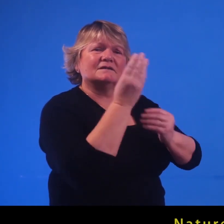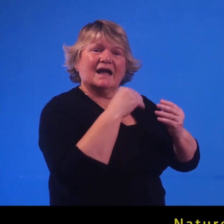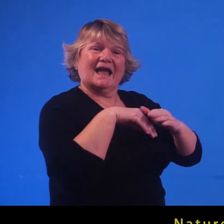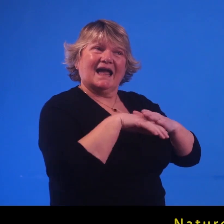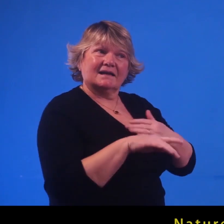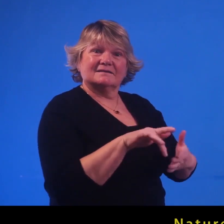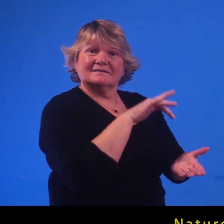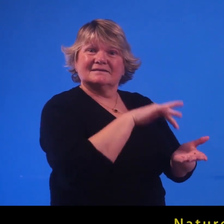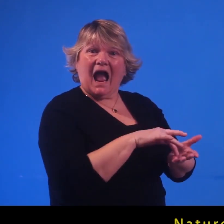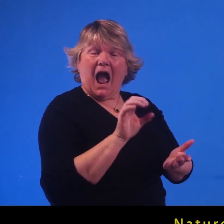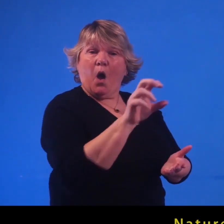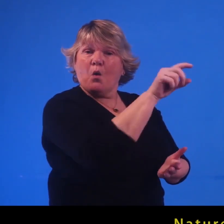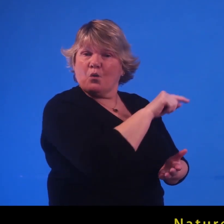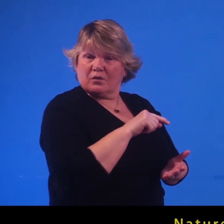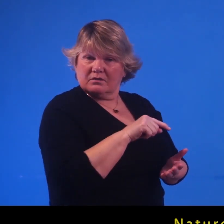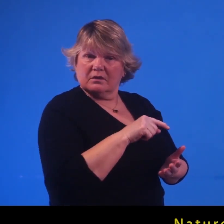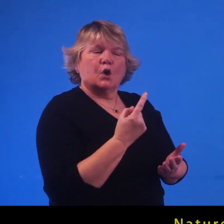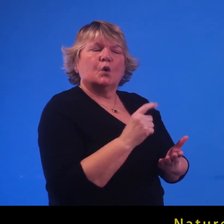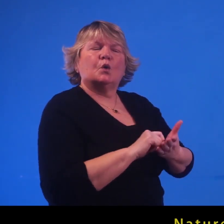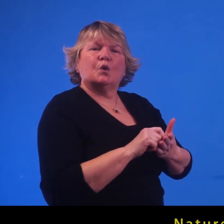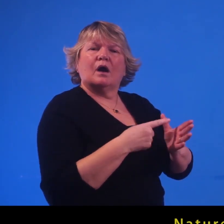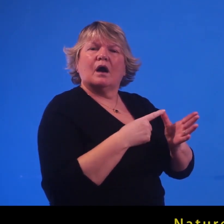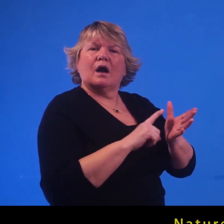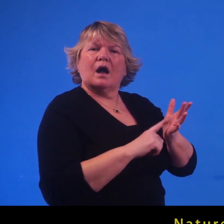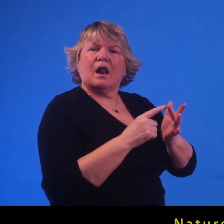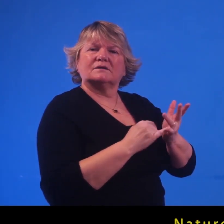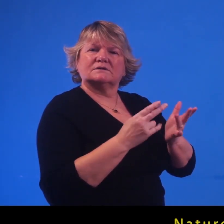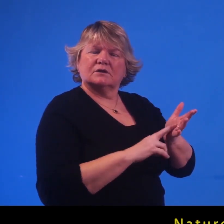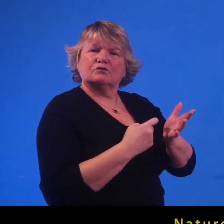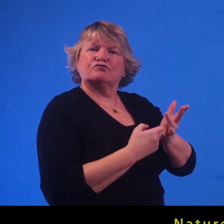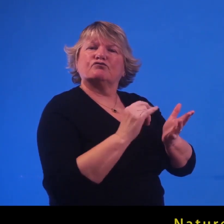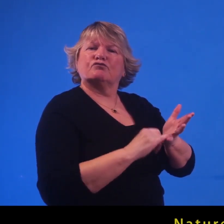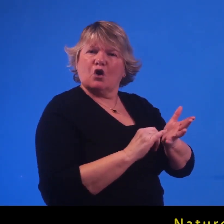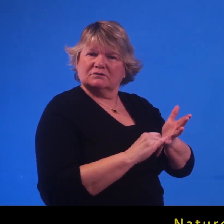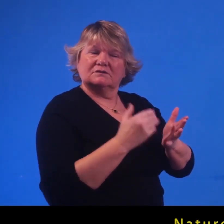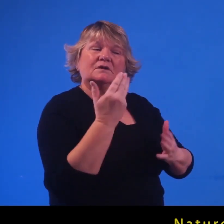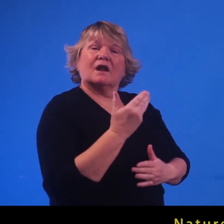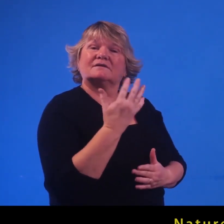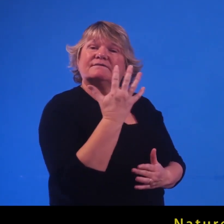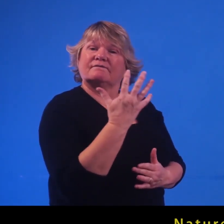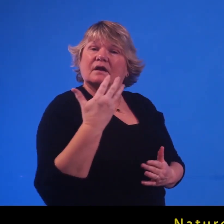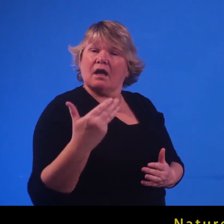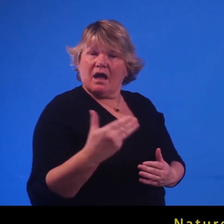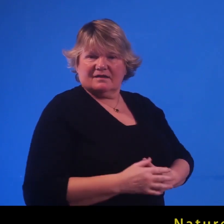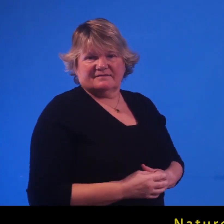Nature Study in Towns. Alison Ross, 1959, front